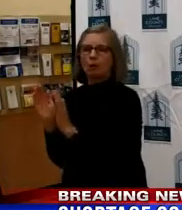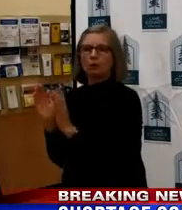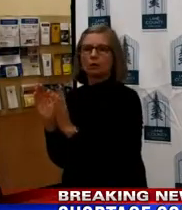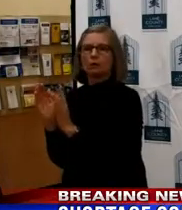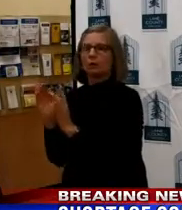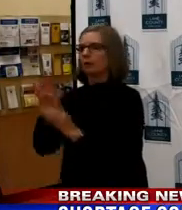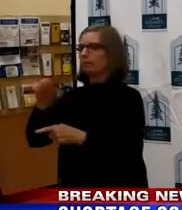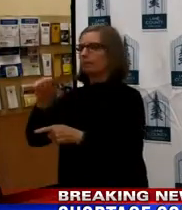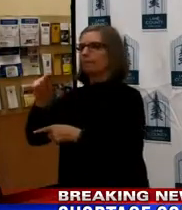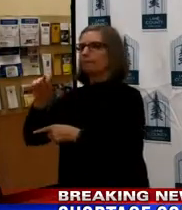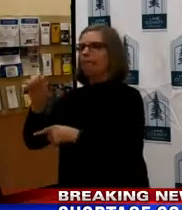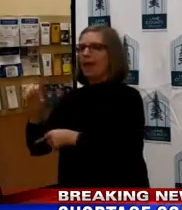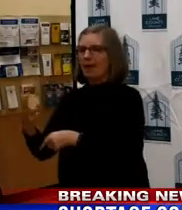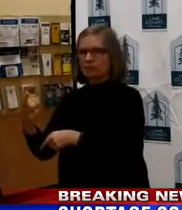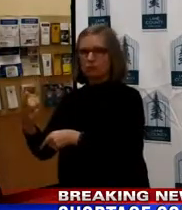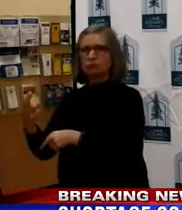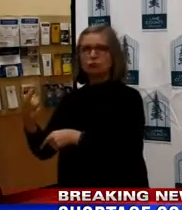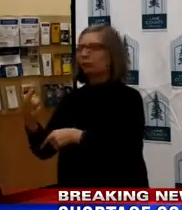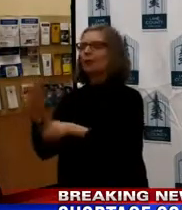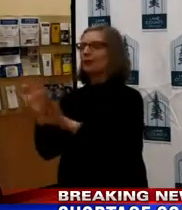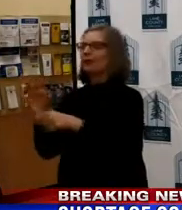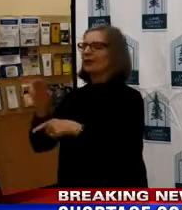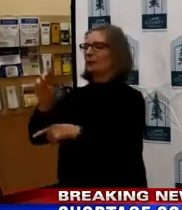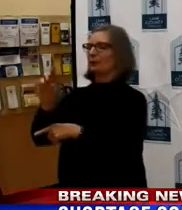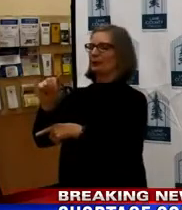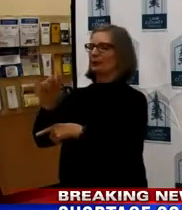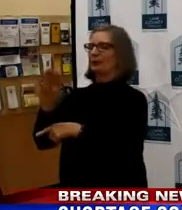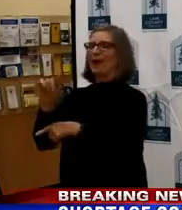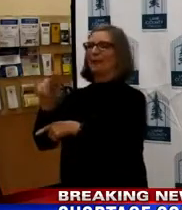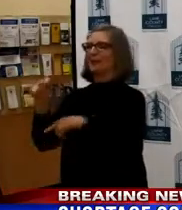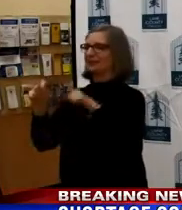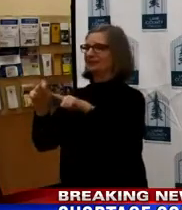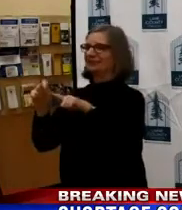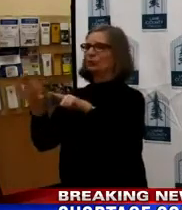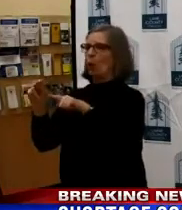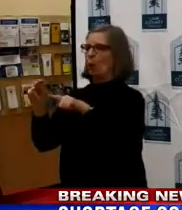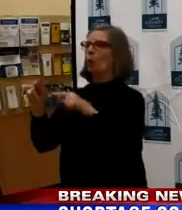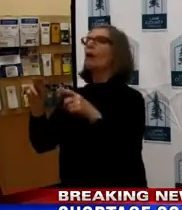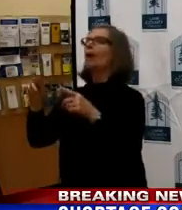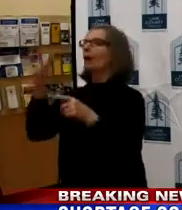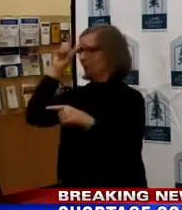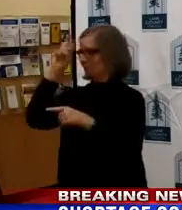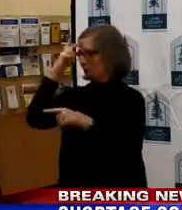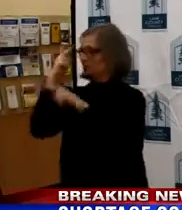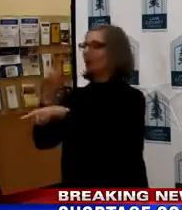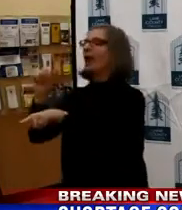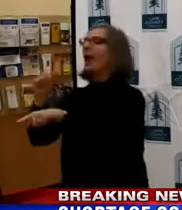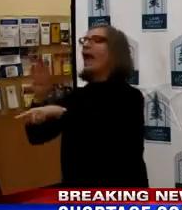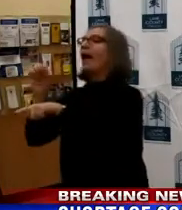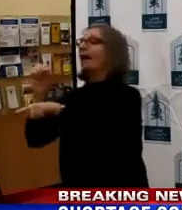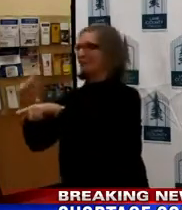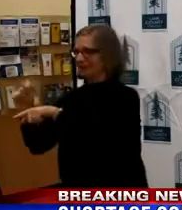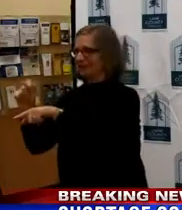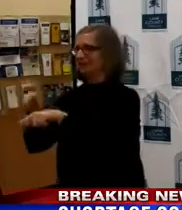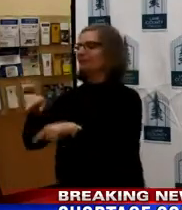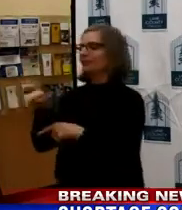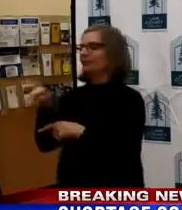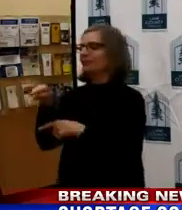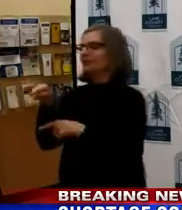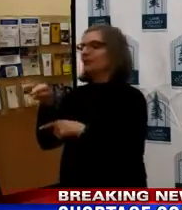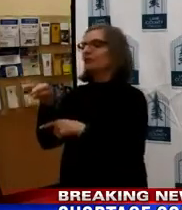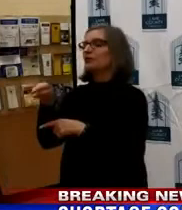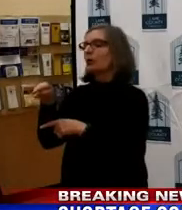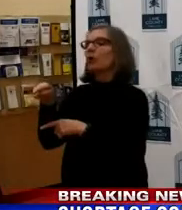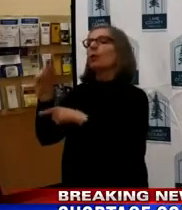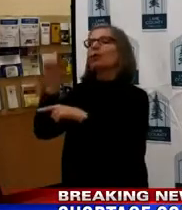instance. That could potentially be a solution, but what we have to do is evaluate that. We can't rely on a news